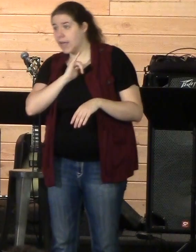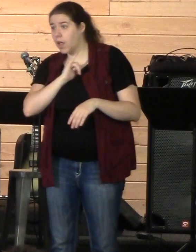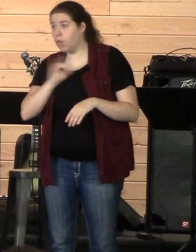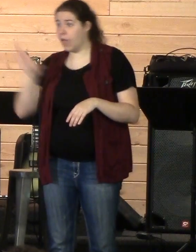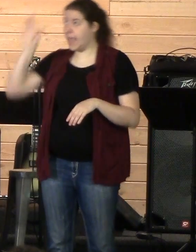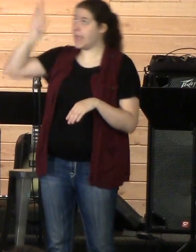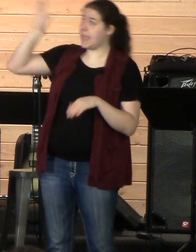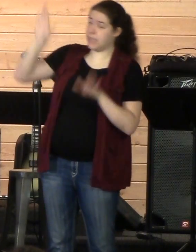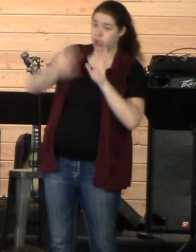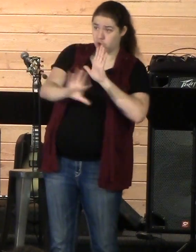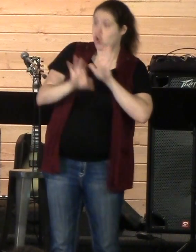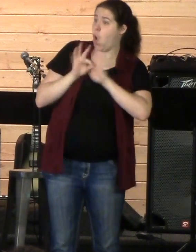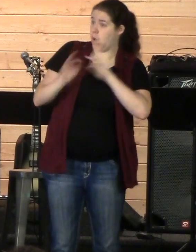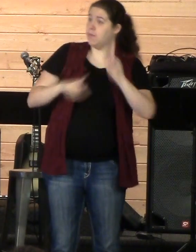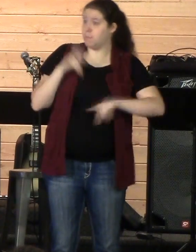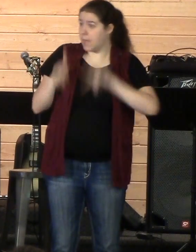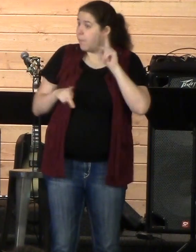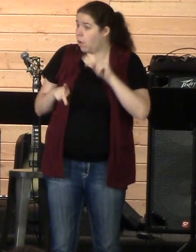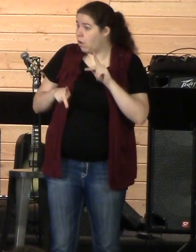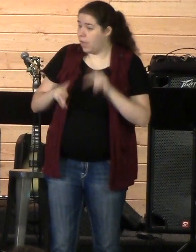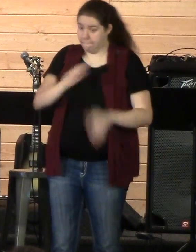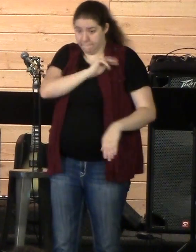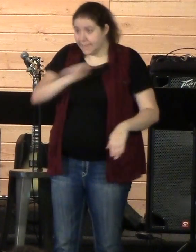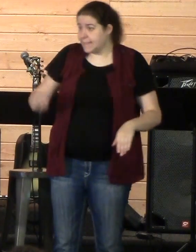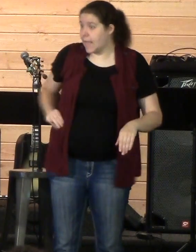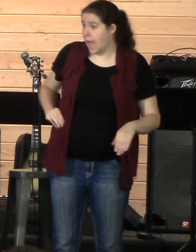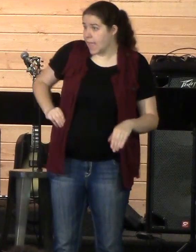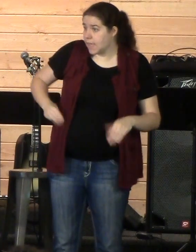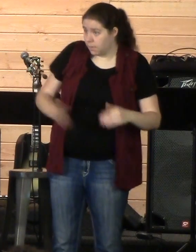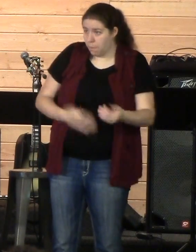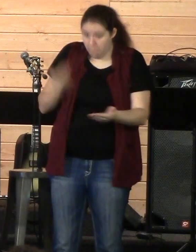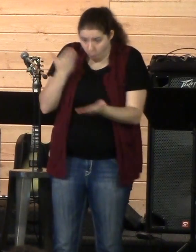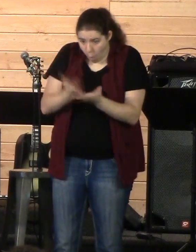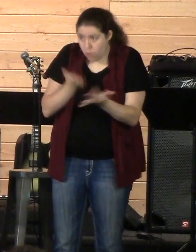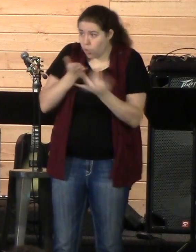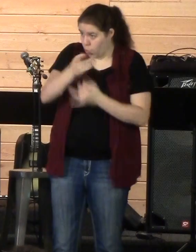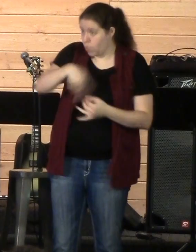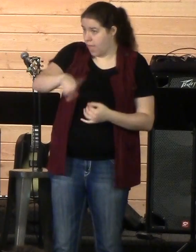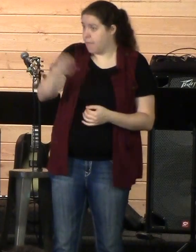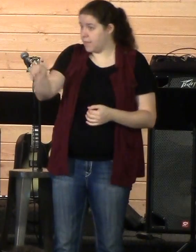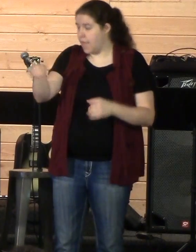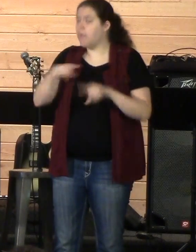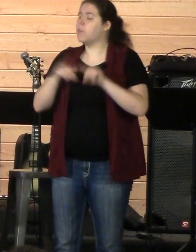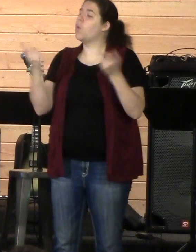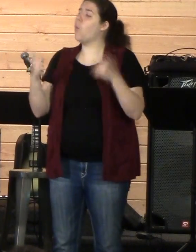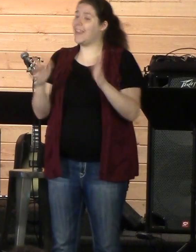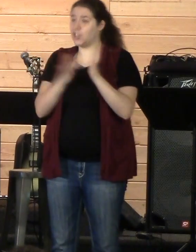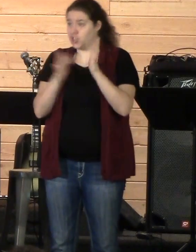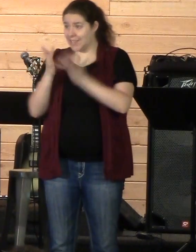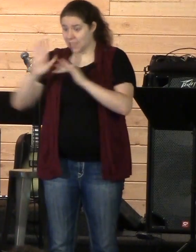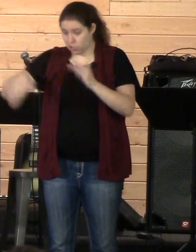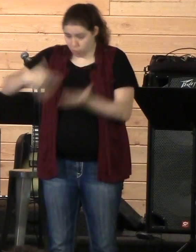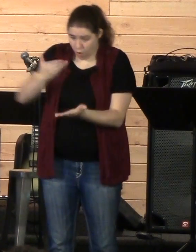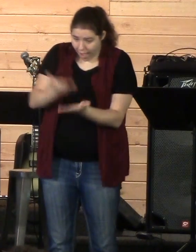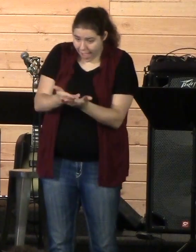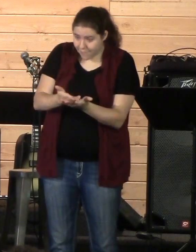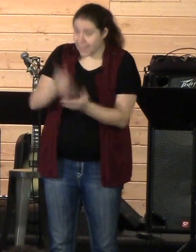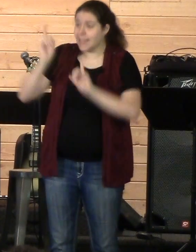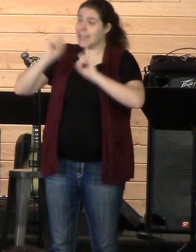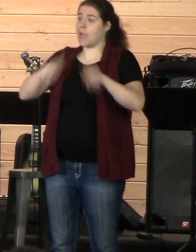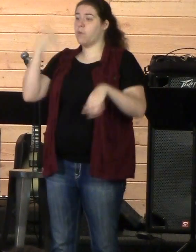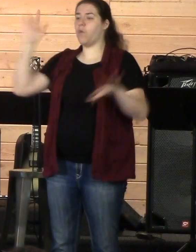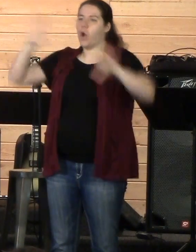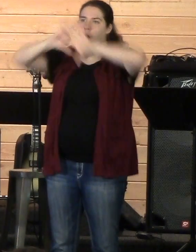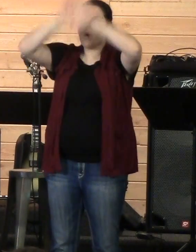because that's who the Messiah came through. But when Jesus came, he came for the whole world. For God so loved